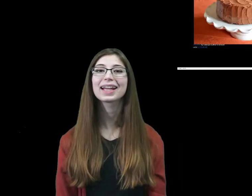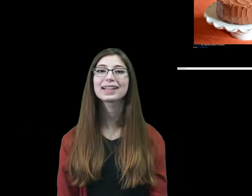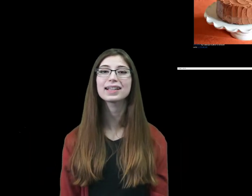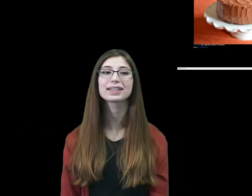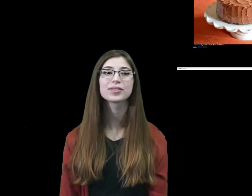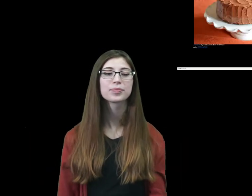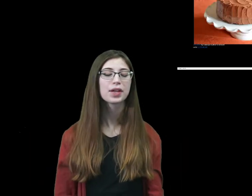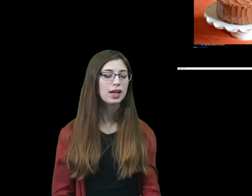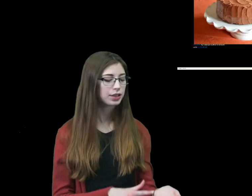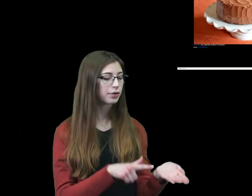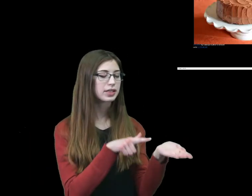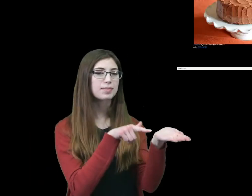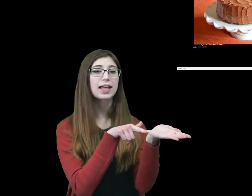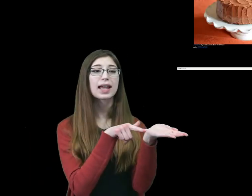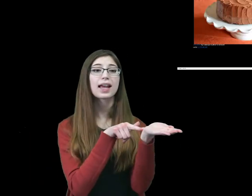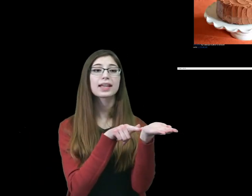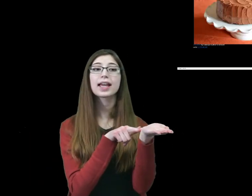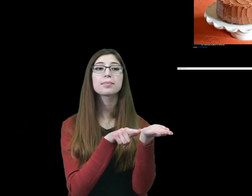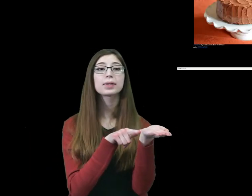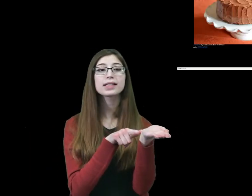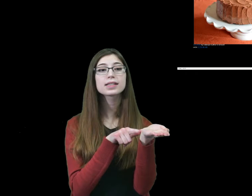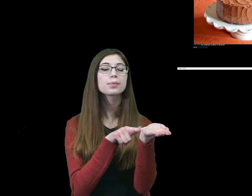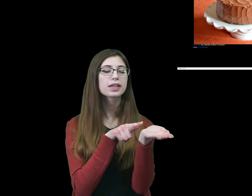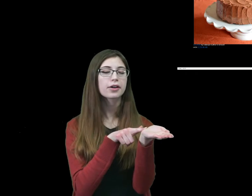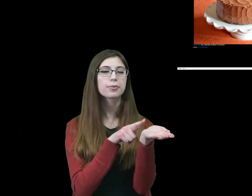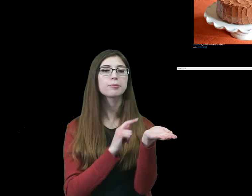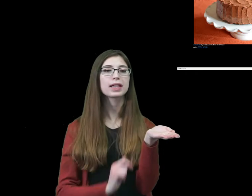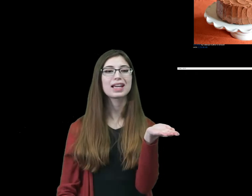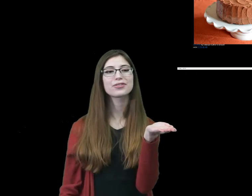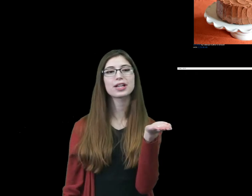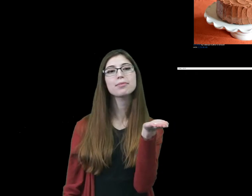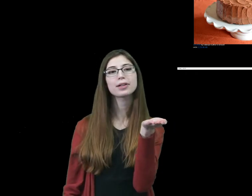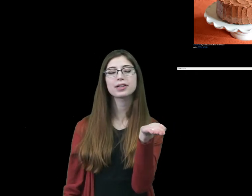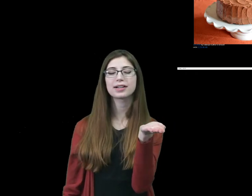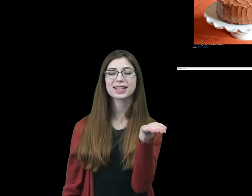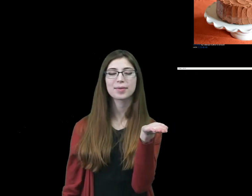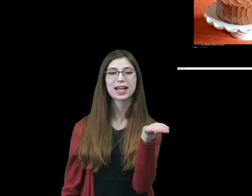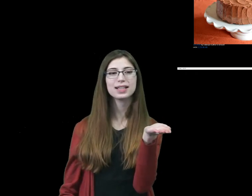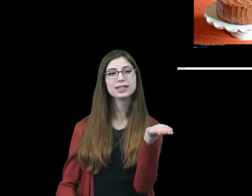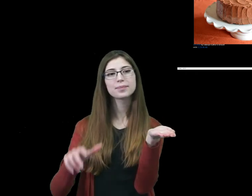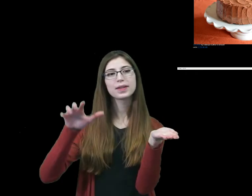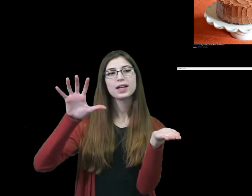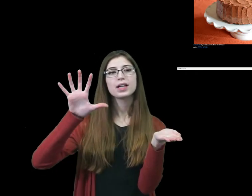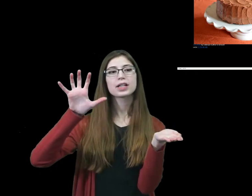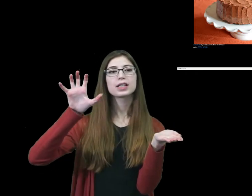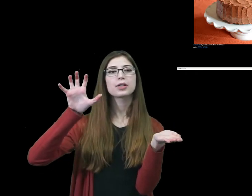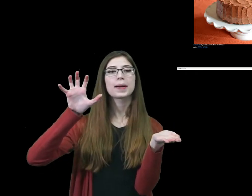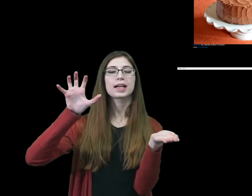Cake. You're going to make a cake plate with an open V handshake on your non-dominant hand. You're going to do a